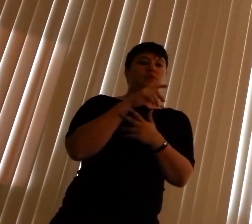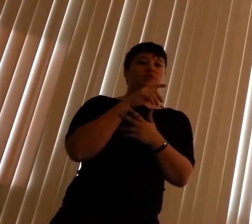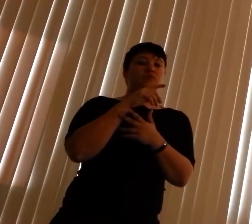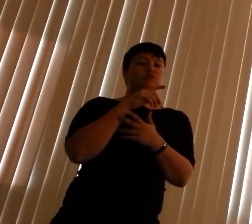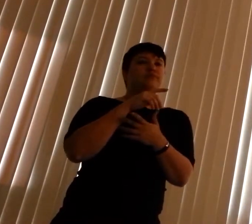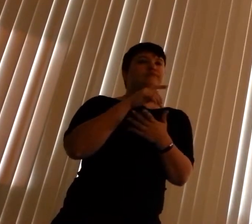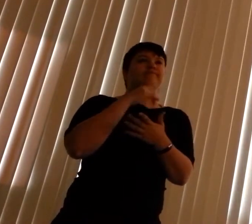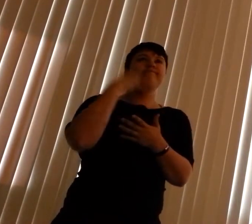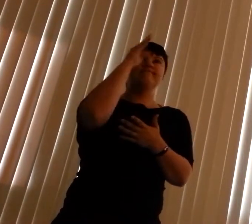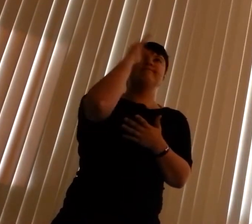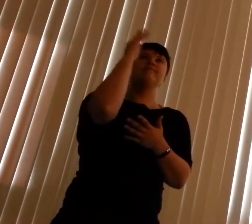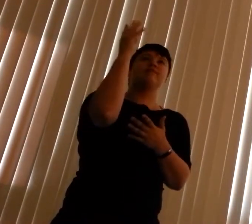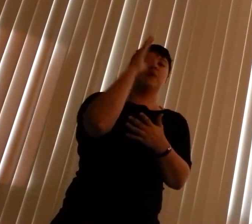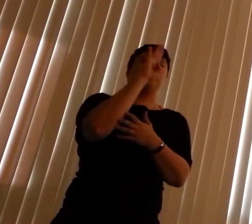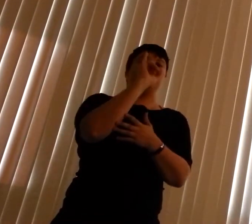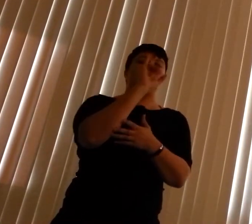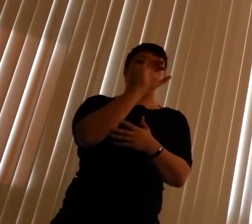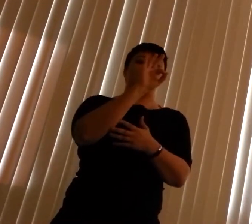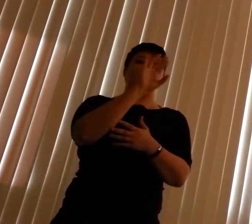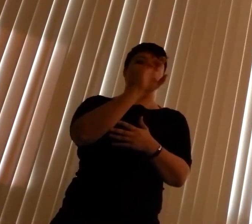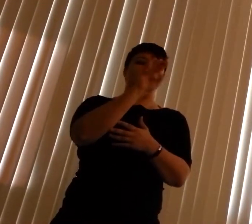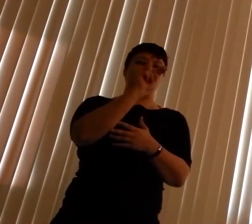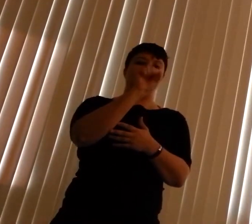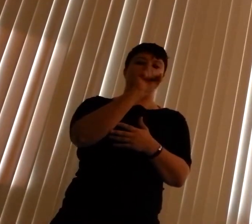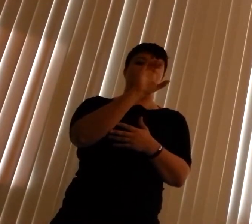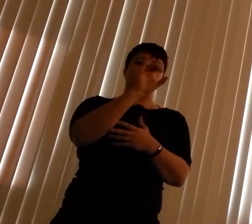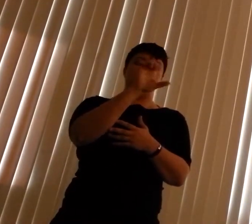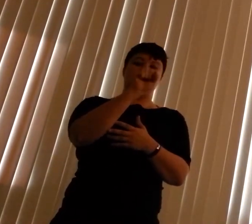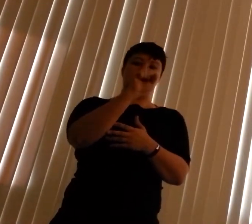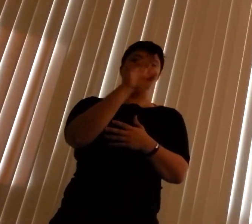philosopher, and applied to our cases.